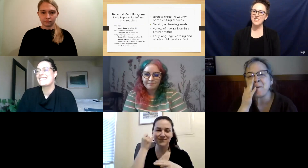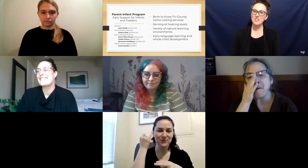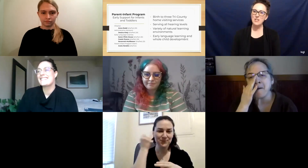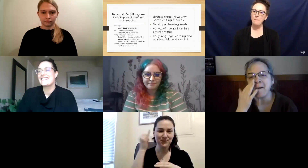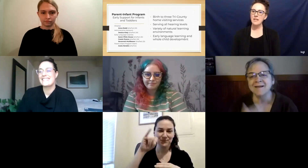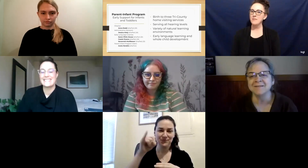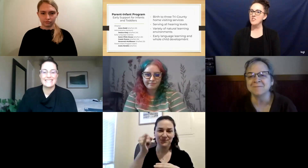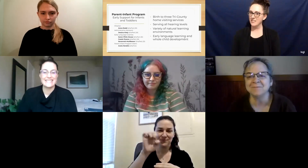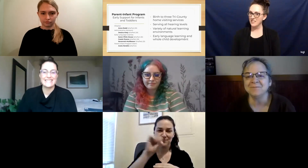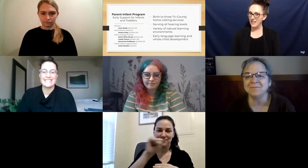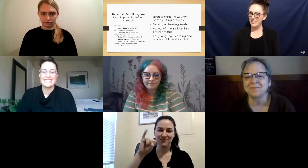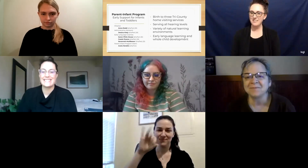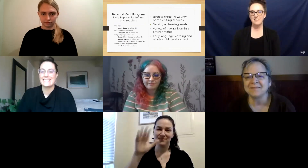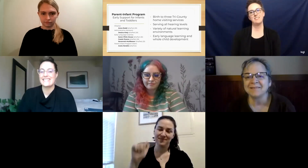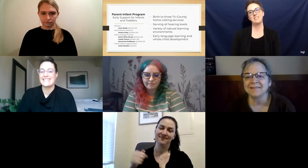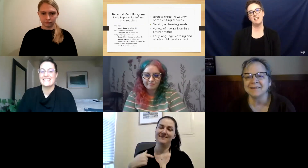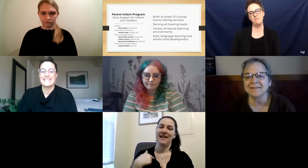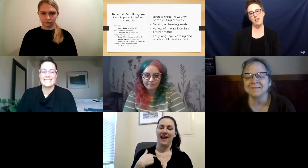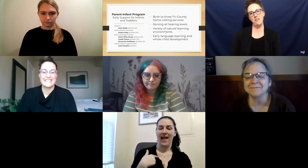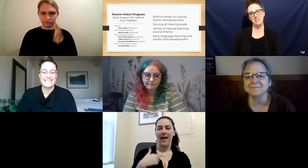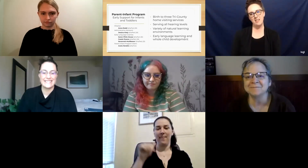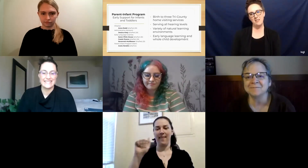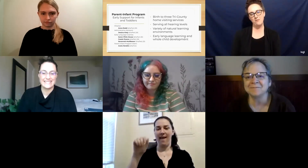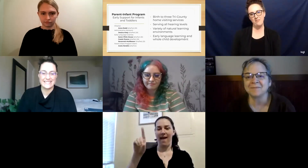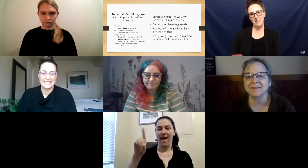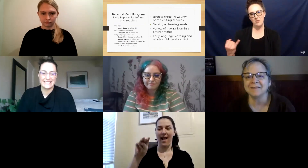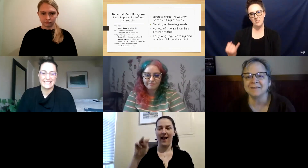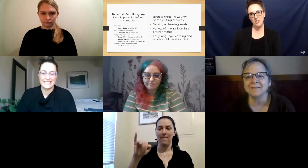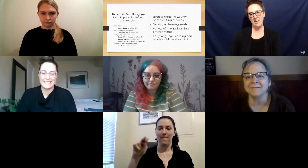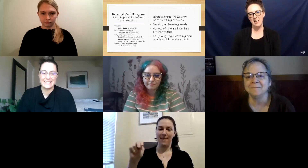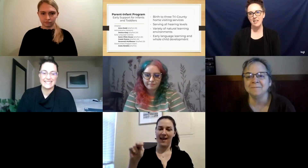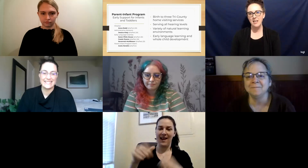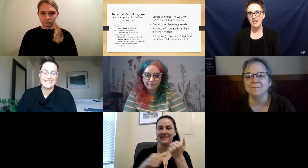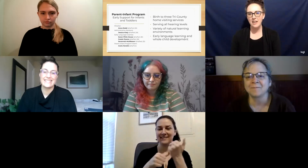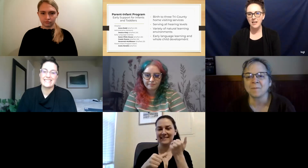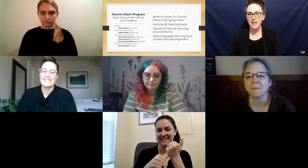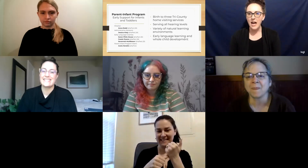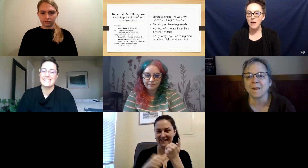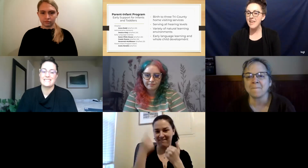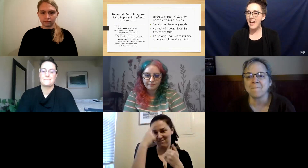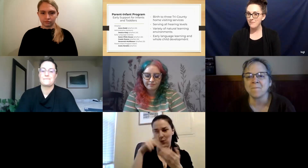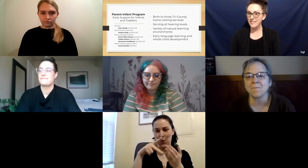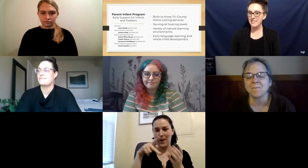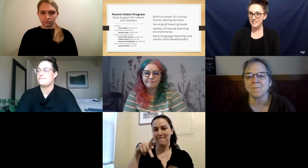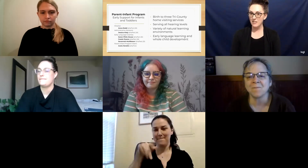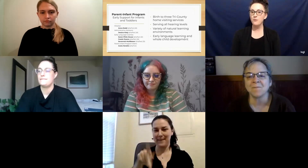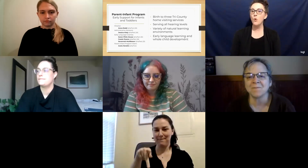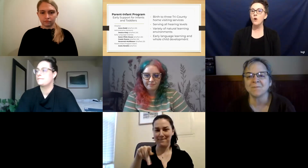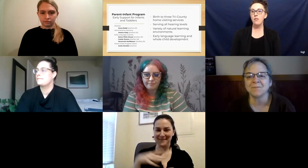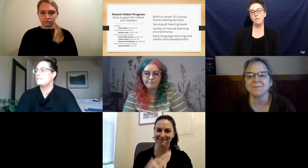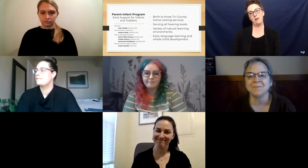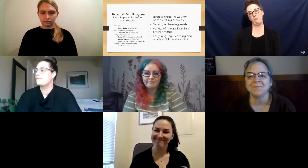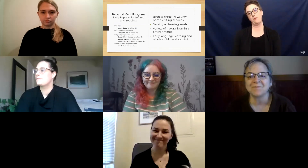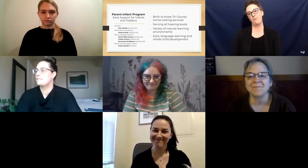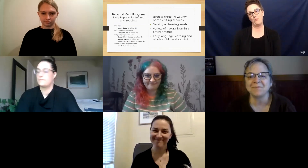Hello, my name is Jessica, sign name on the side of my face with a J. I'm the admin assistant for